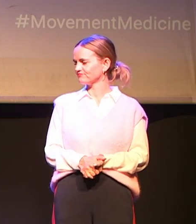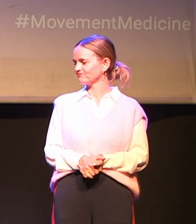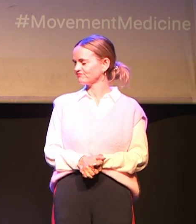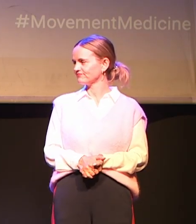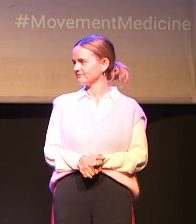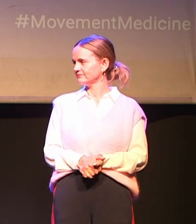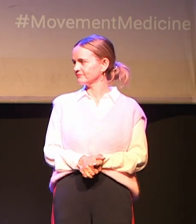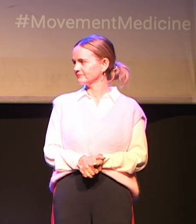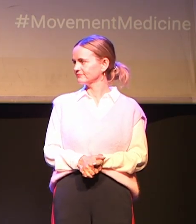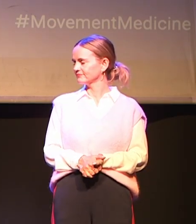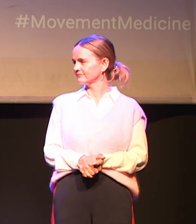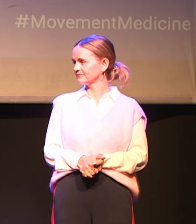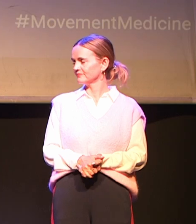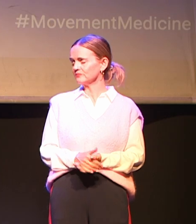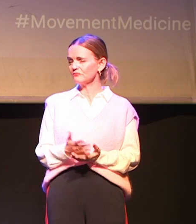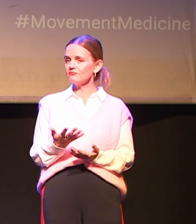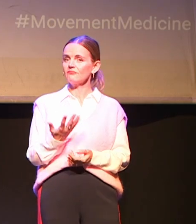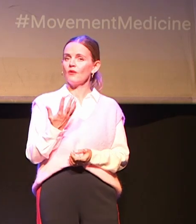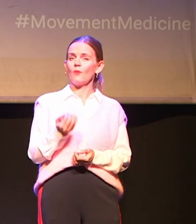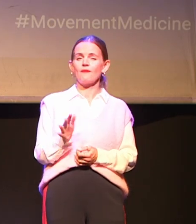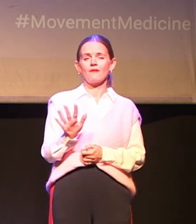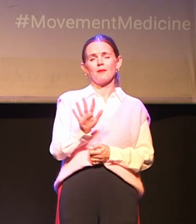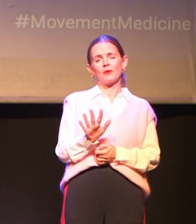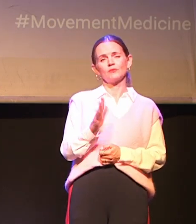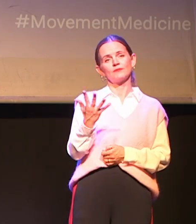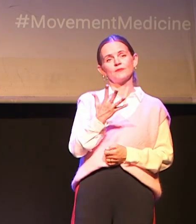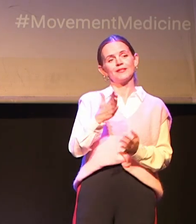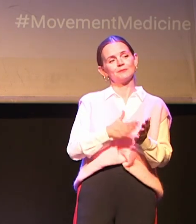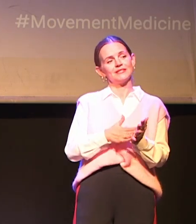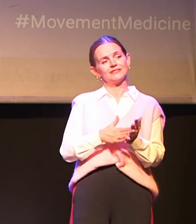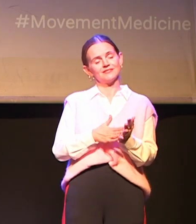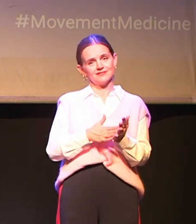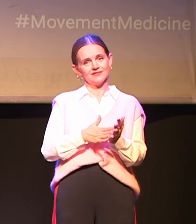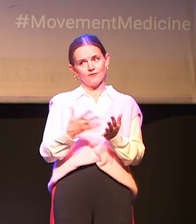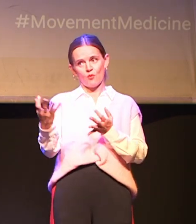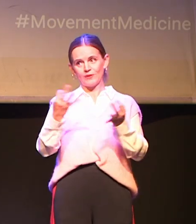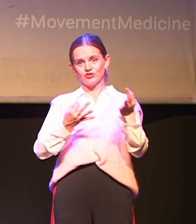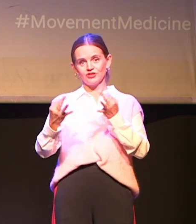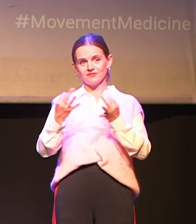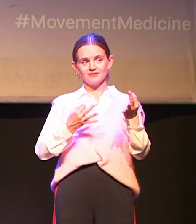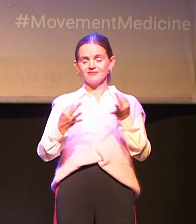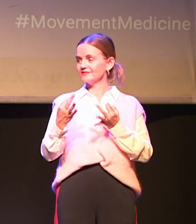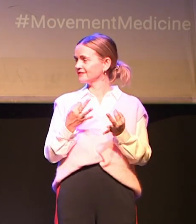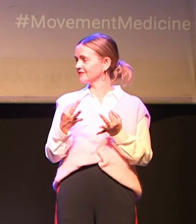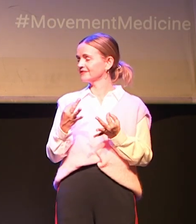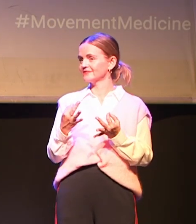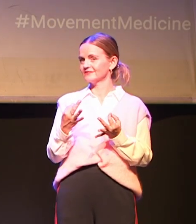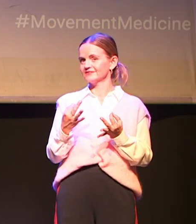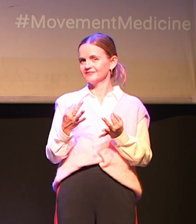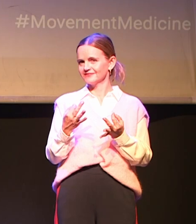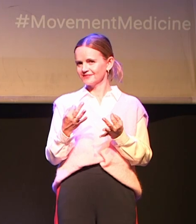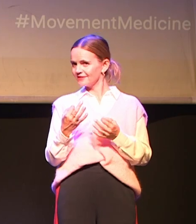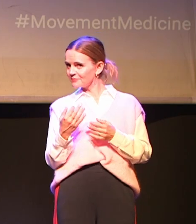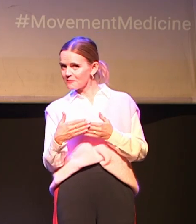Um, we've got about 15 minutes for some questions. Yeah, a bit more. Nishma said